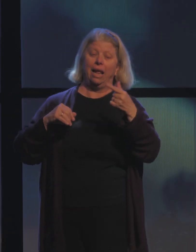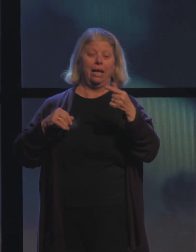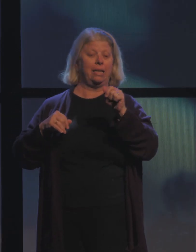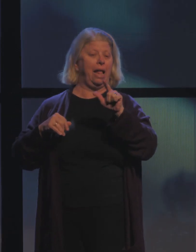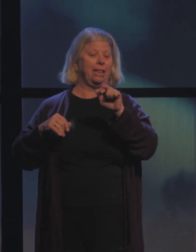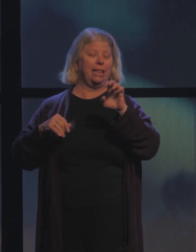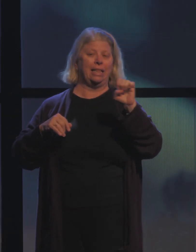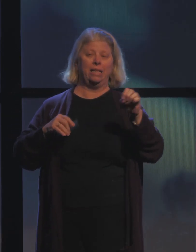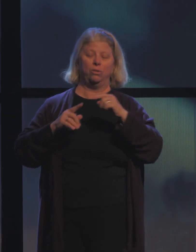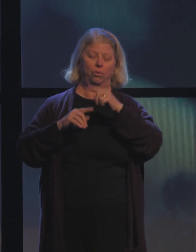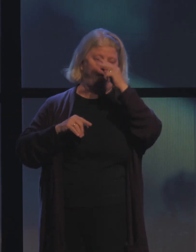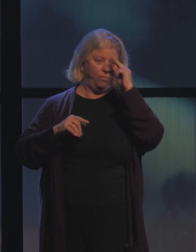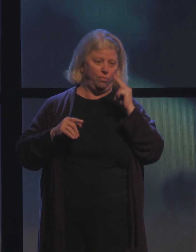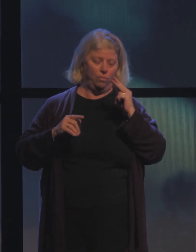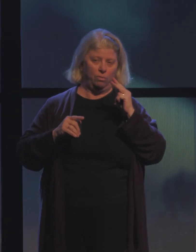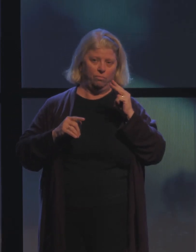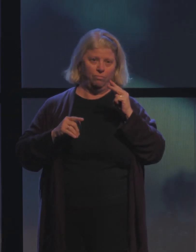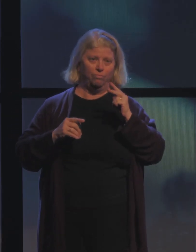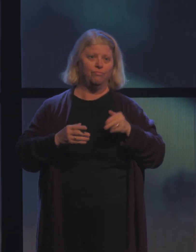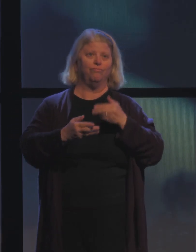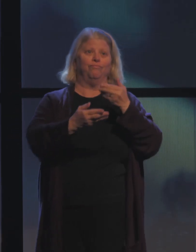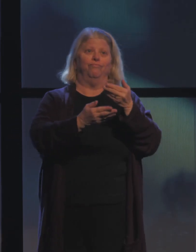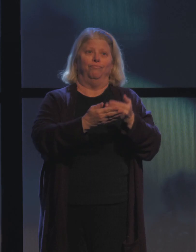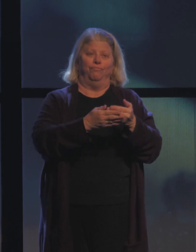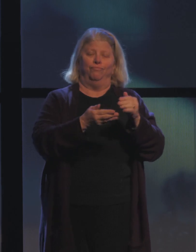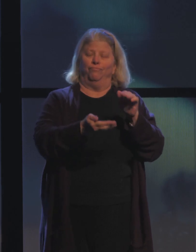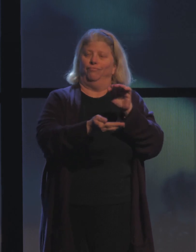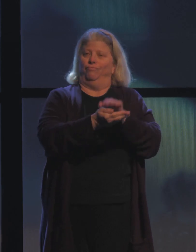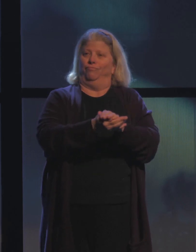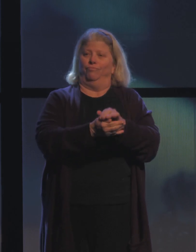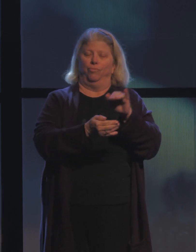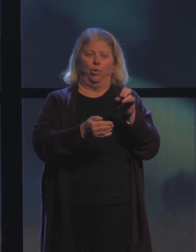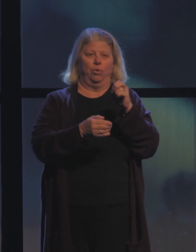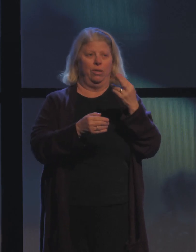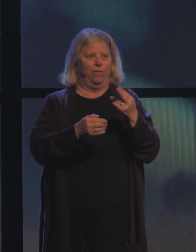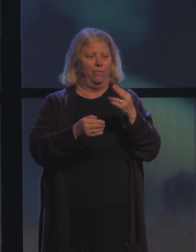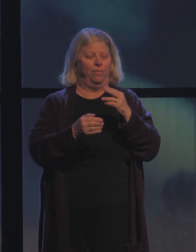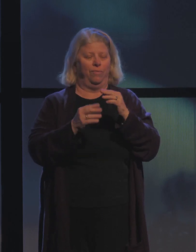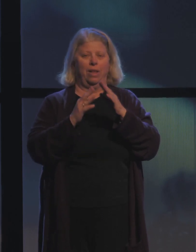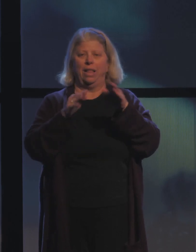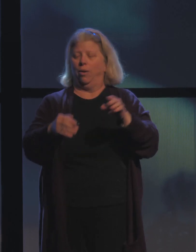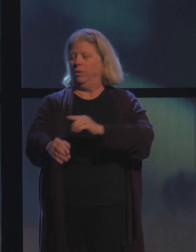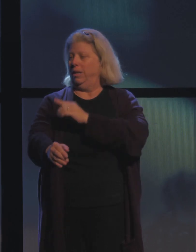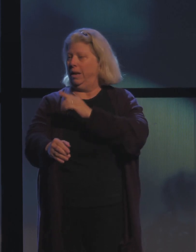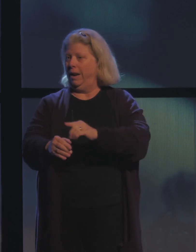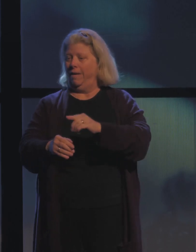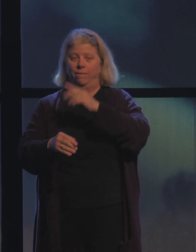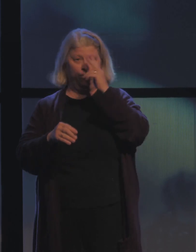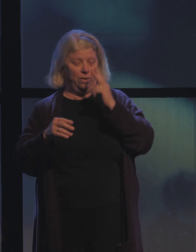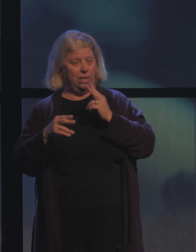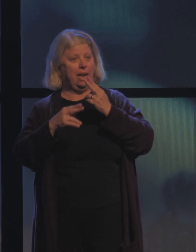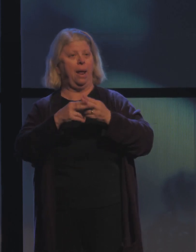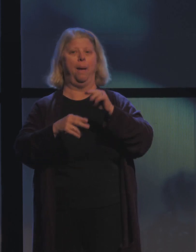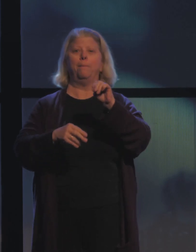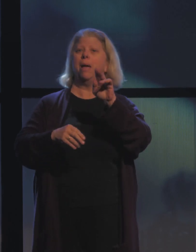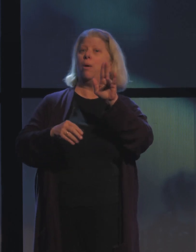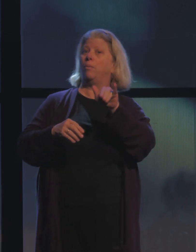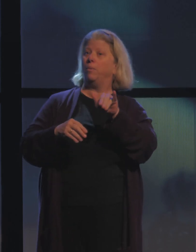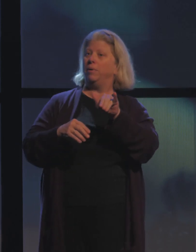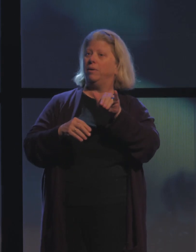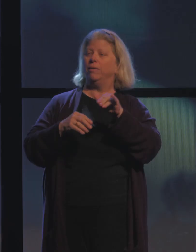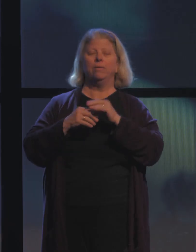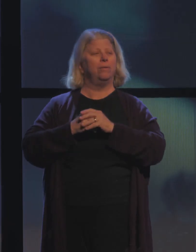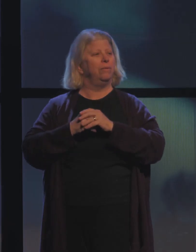a virgin betrothed to Joseph in the house of David. And that the virgin's name was Mary.